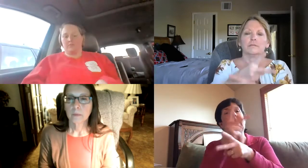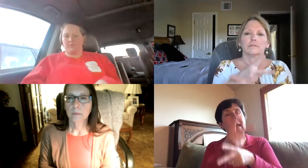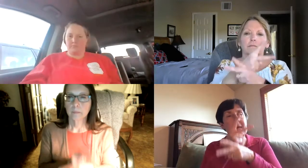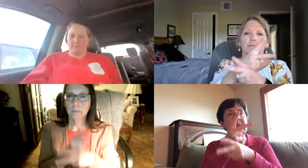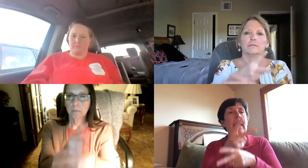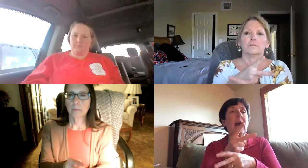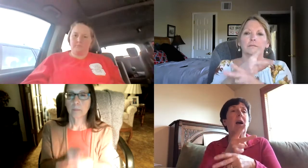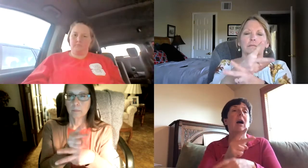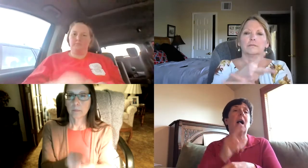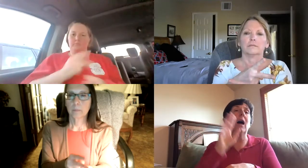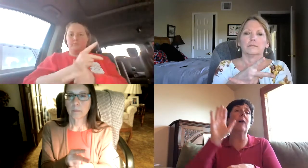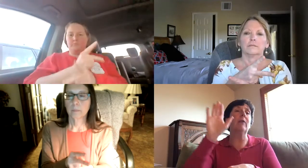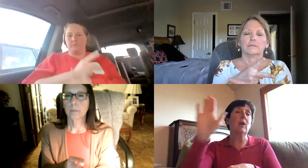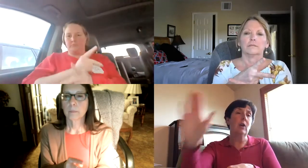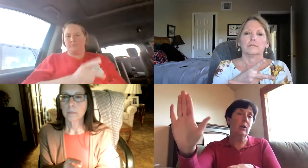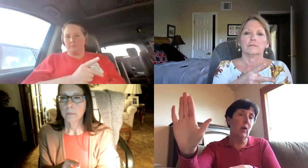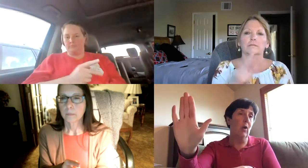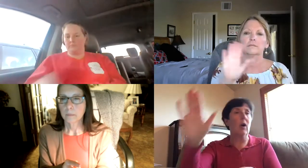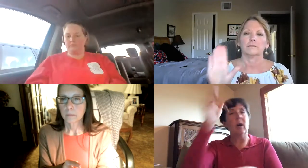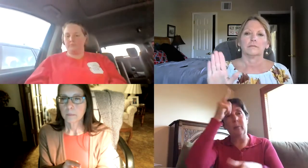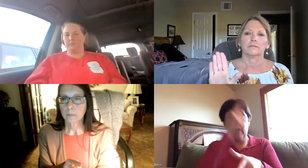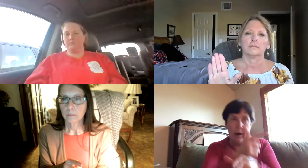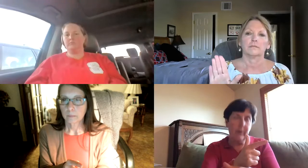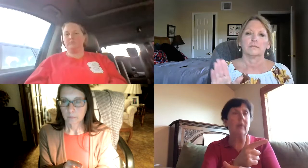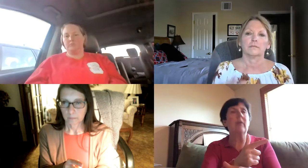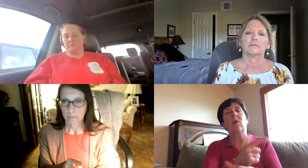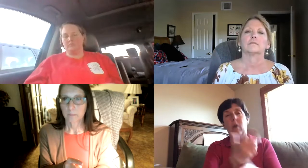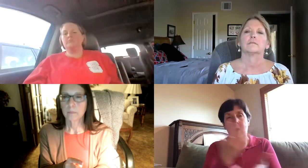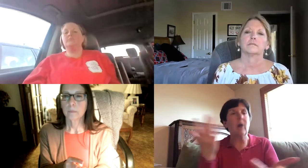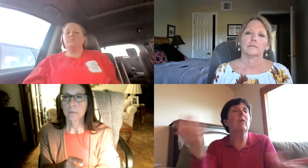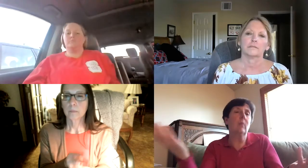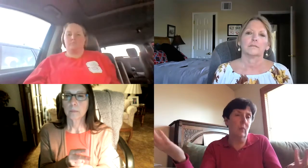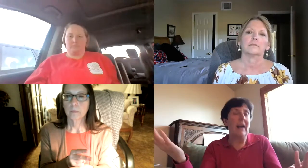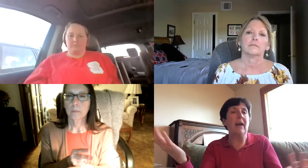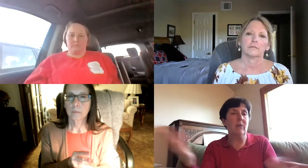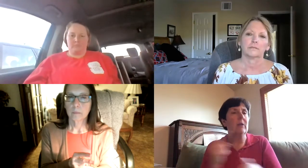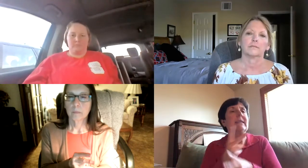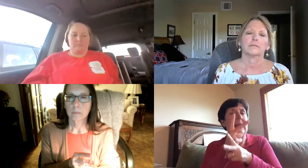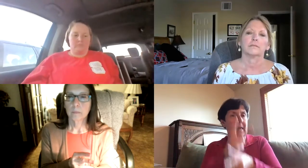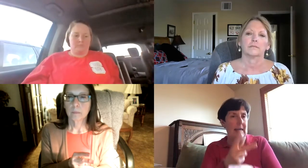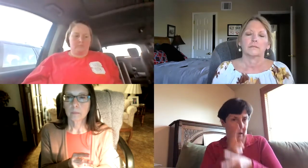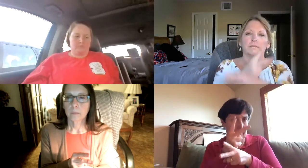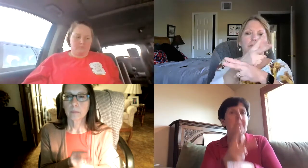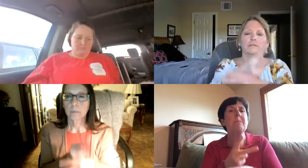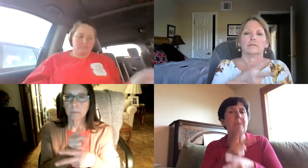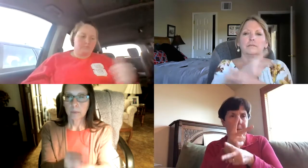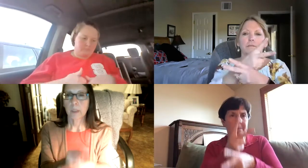I'm taking care of your brother or whatever, taking